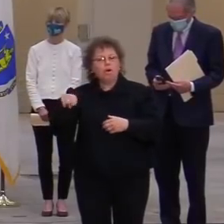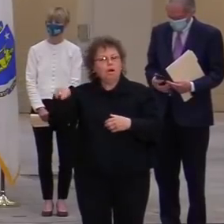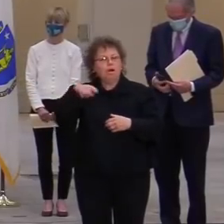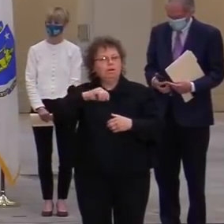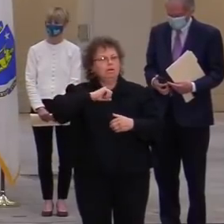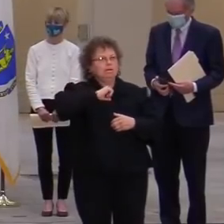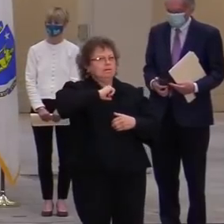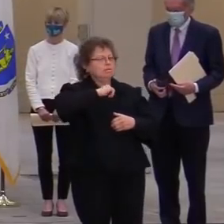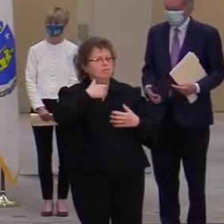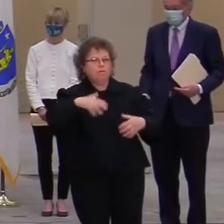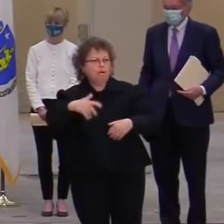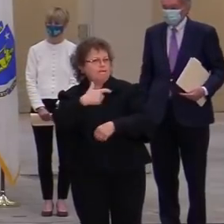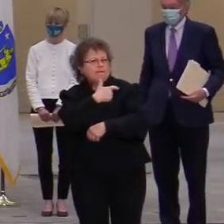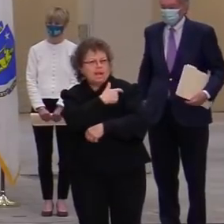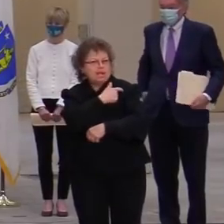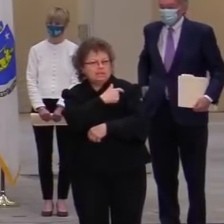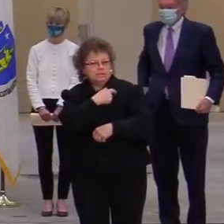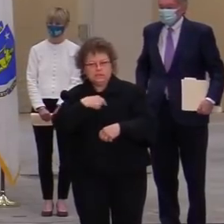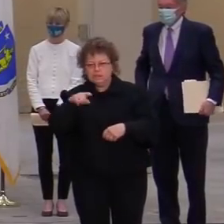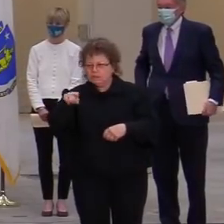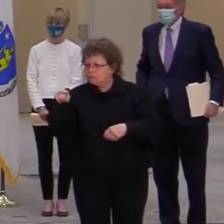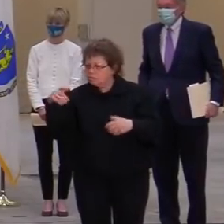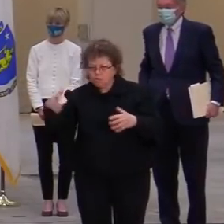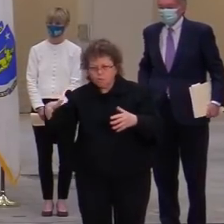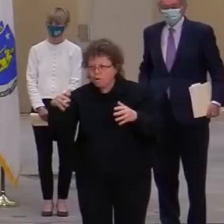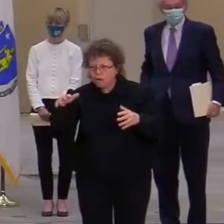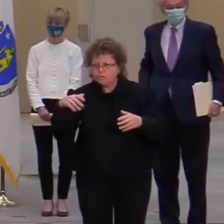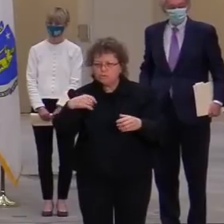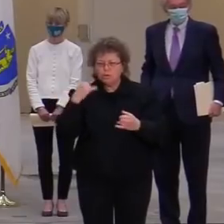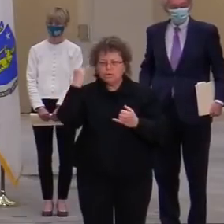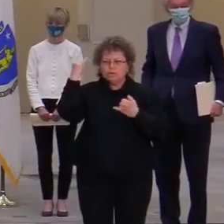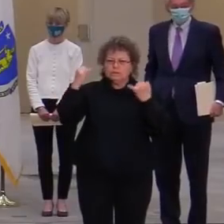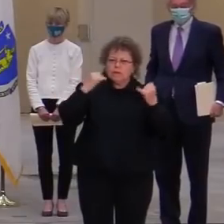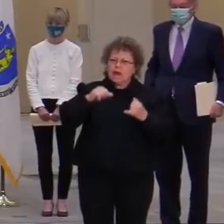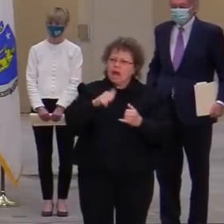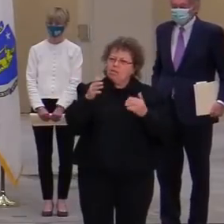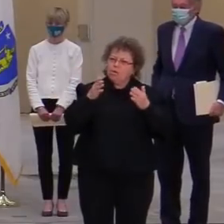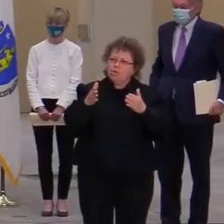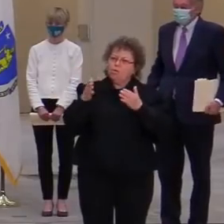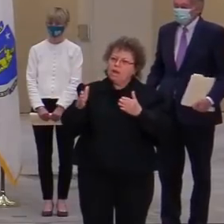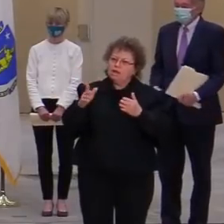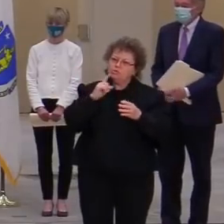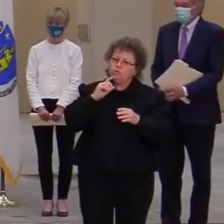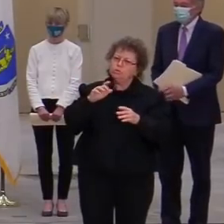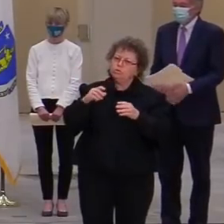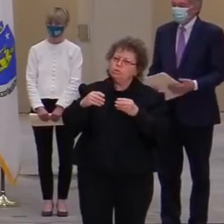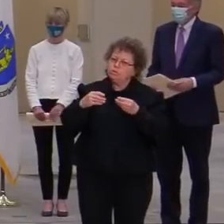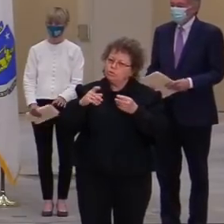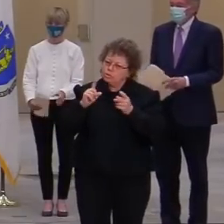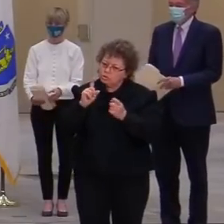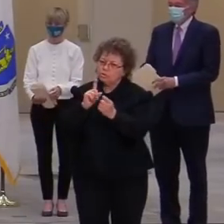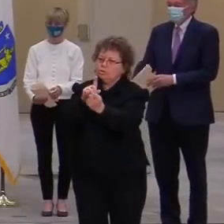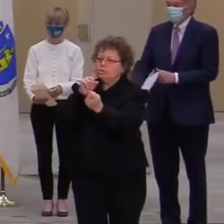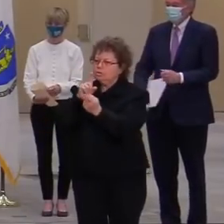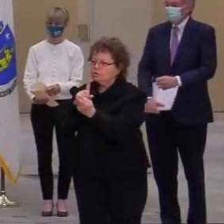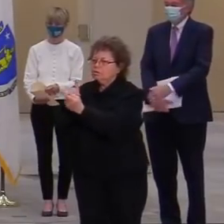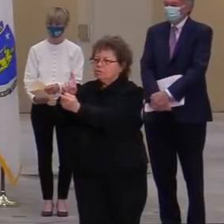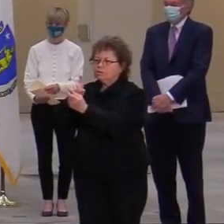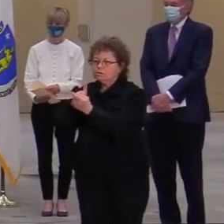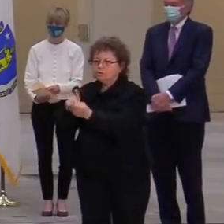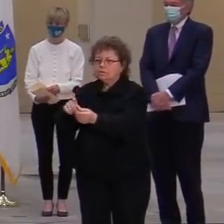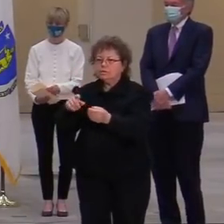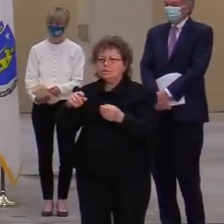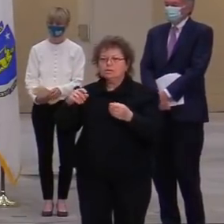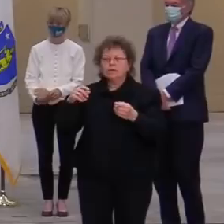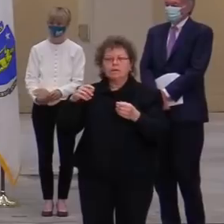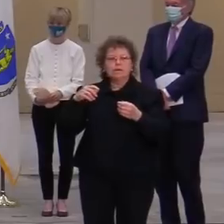and so then we looked at looking at mobiles and other ways to get out to those communities, building relationships